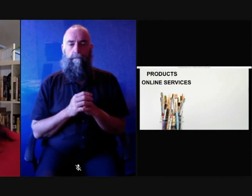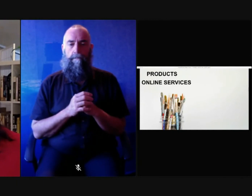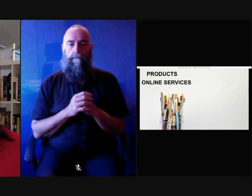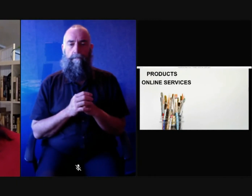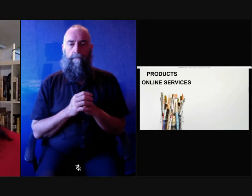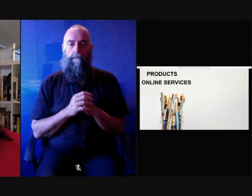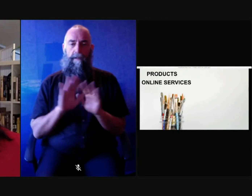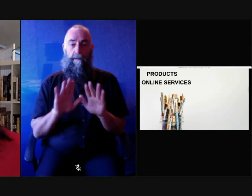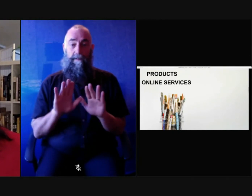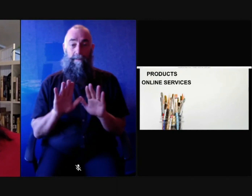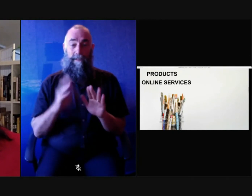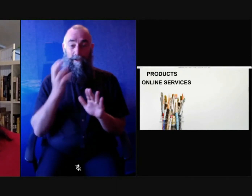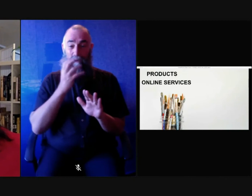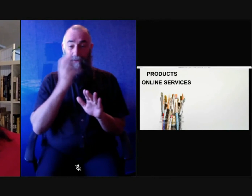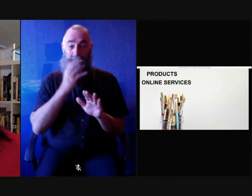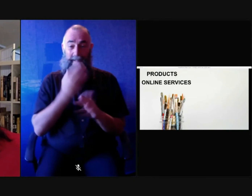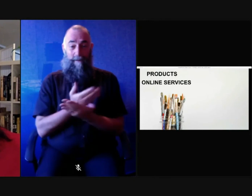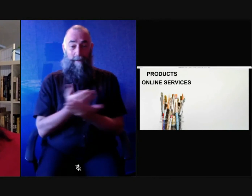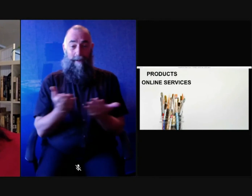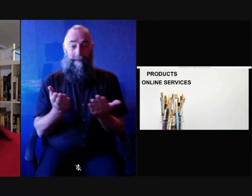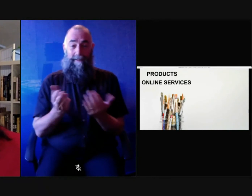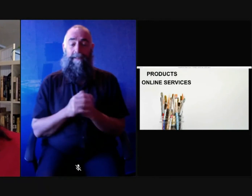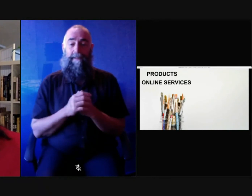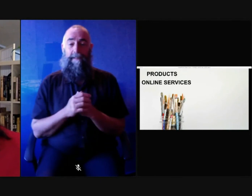One moment, everyone.